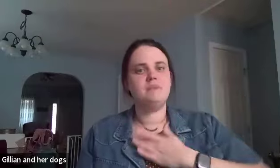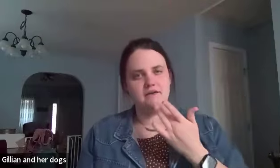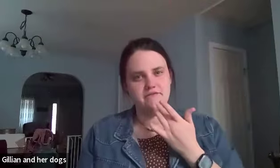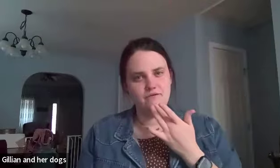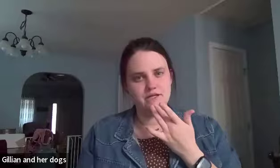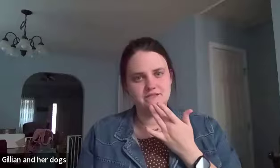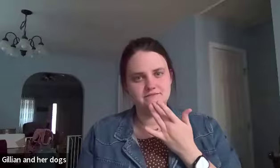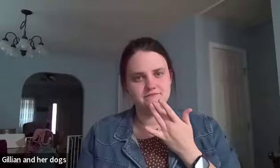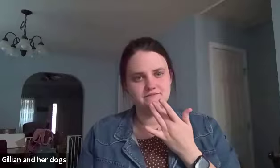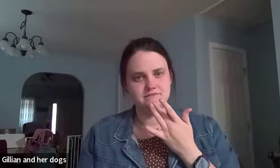my favorite.